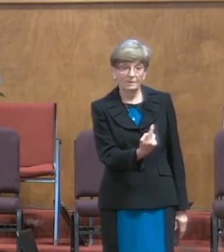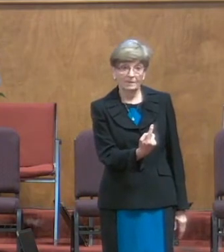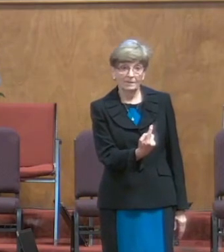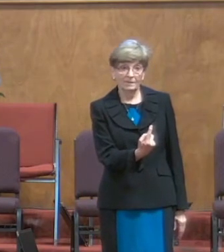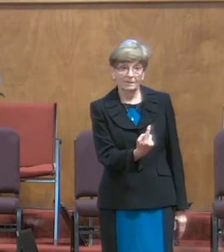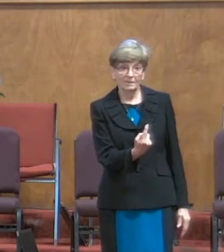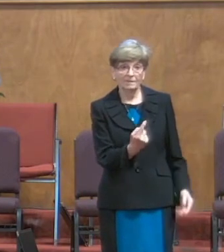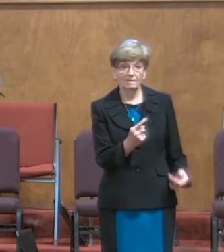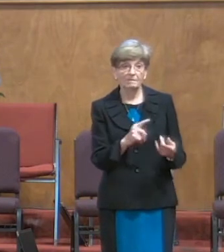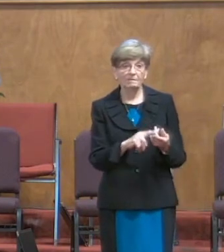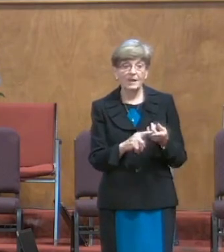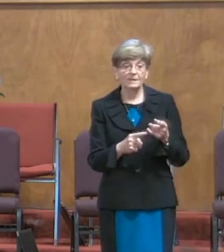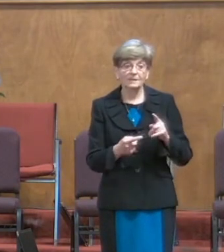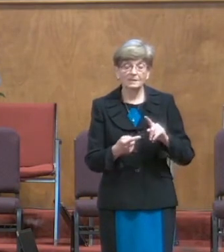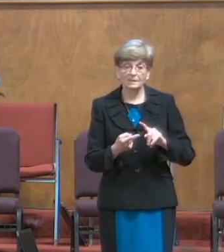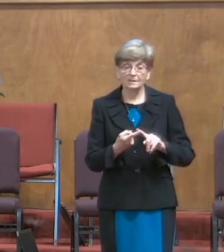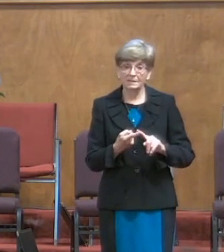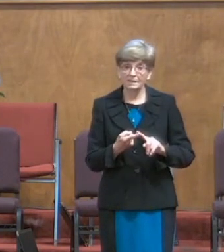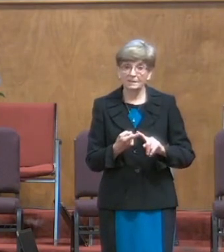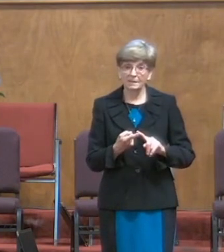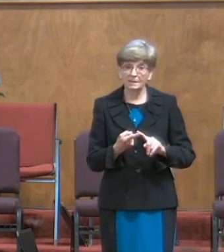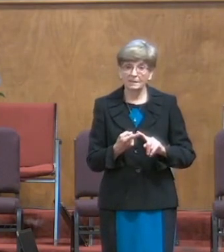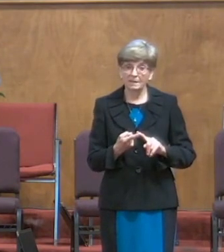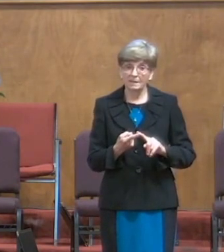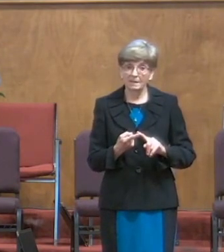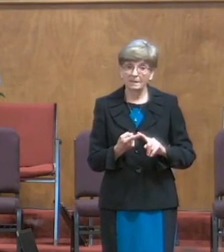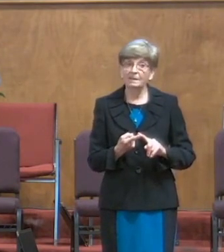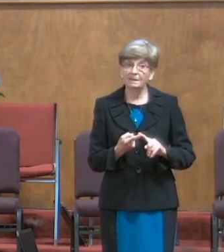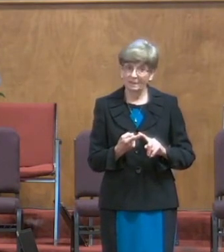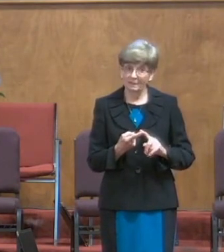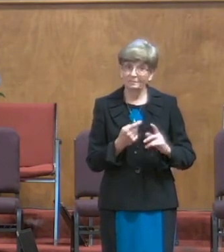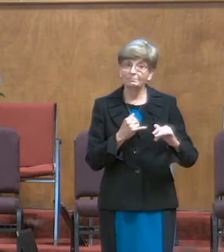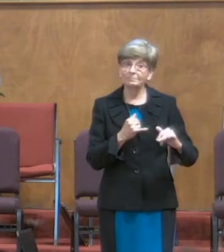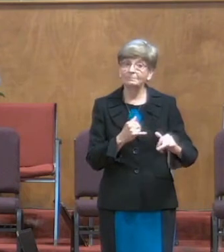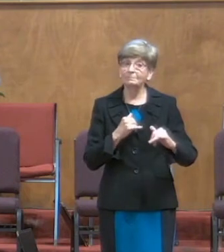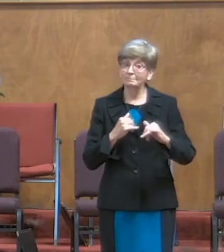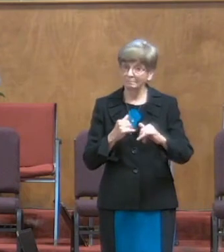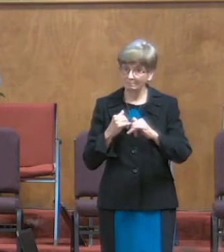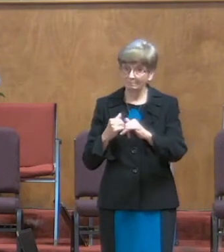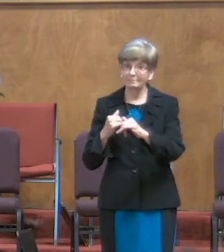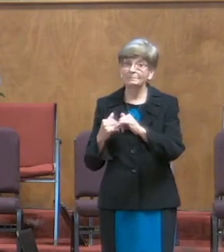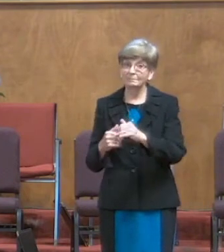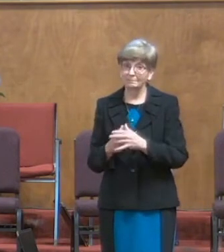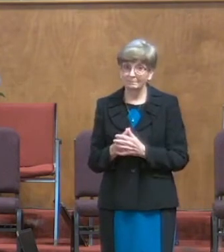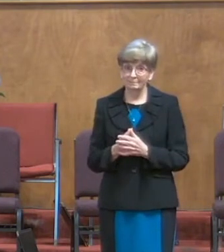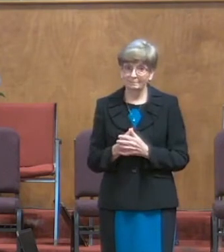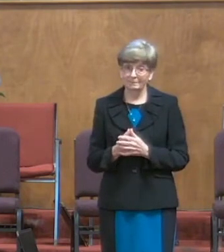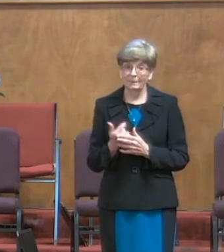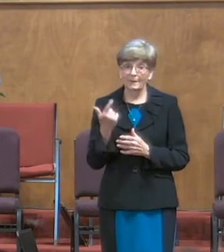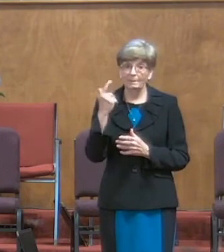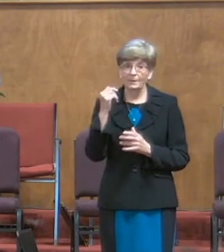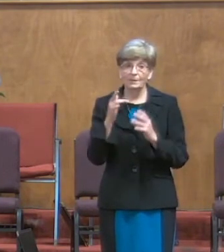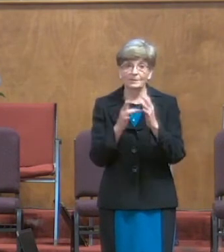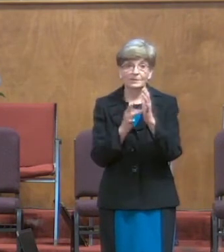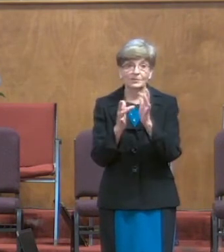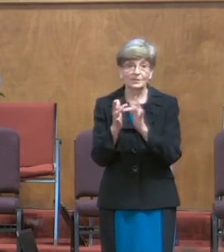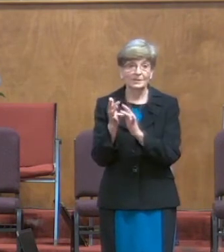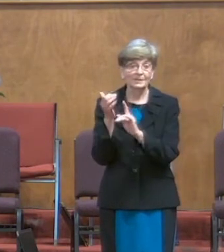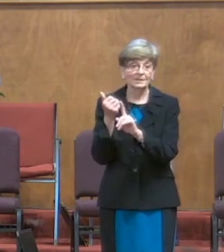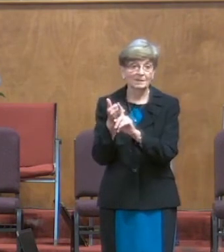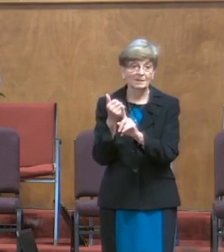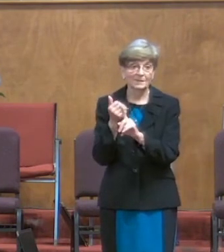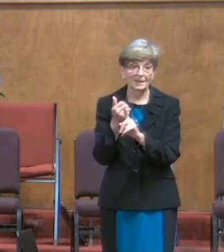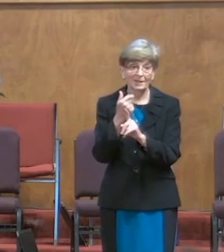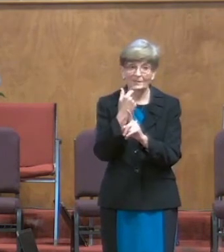Friends, I want you to know you're in good company. Jesus asked that question. He asked